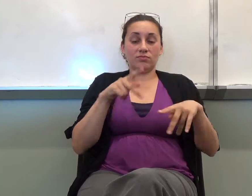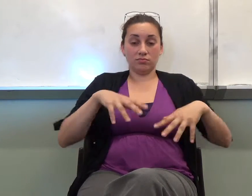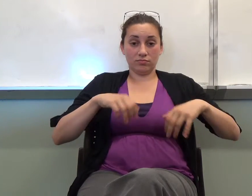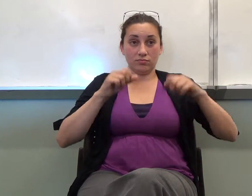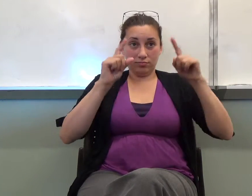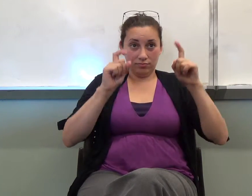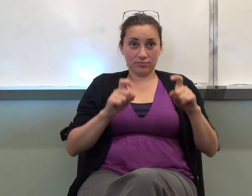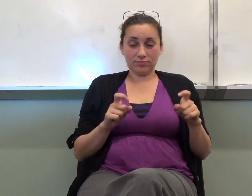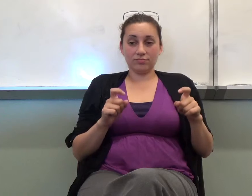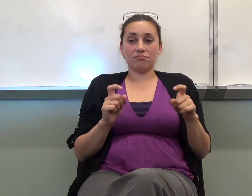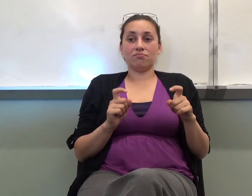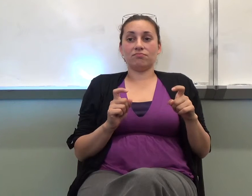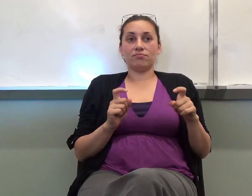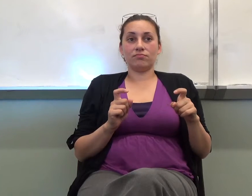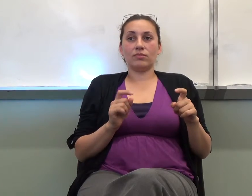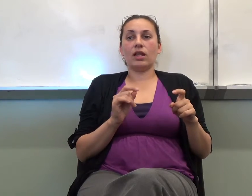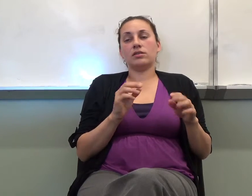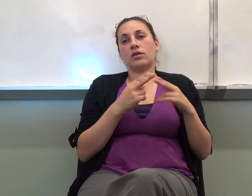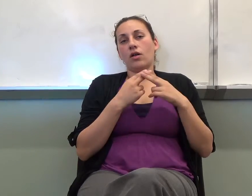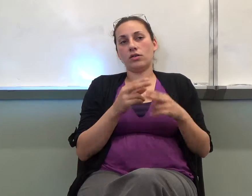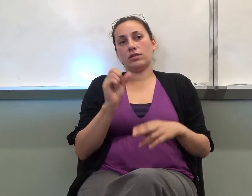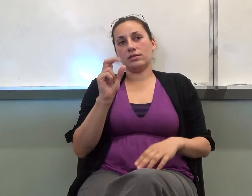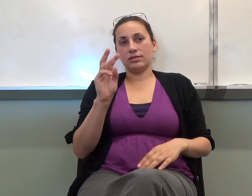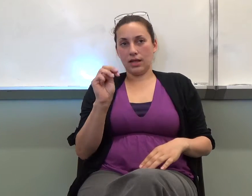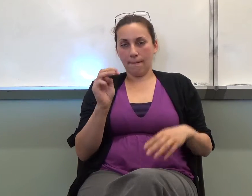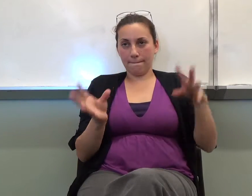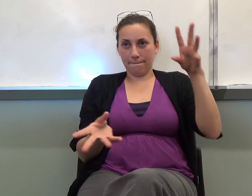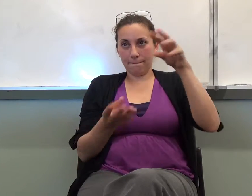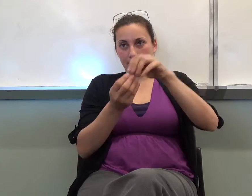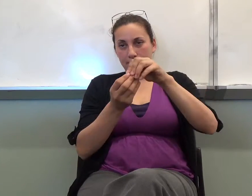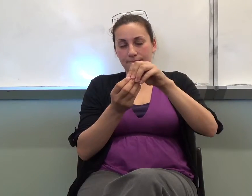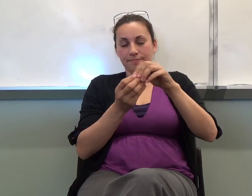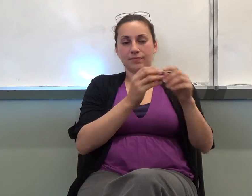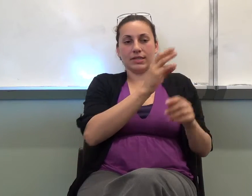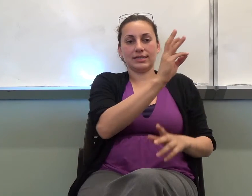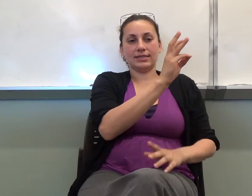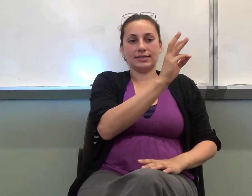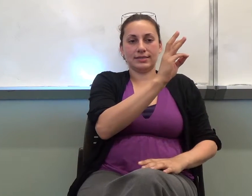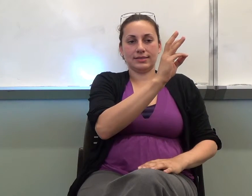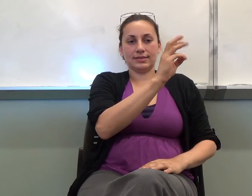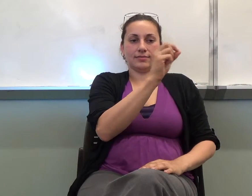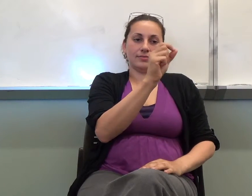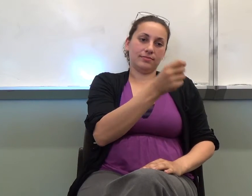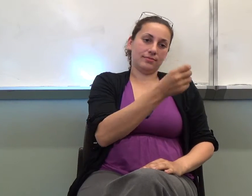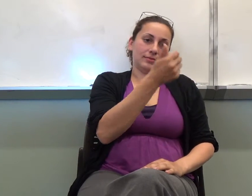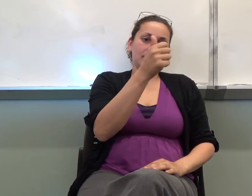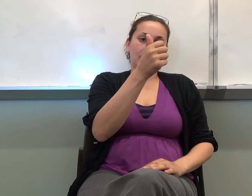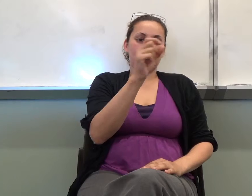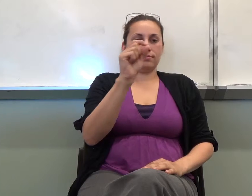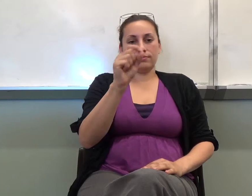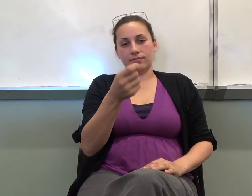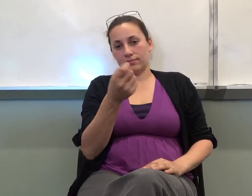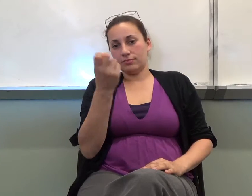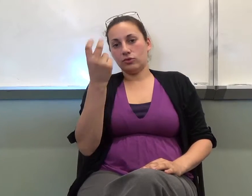anyway, is a sum. And it looks like this: 6, 10, 12,